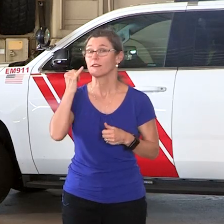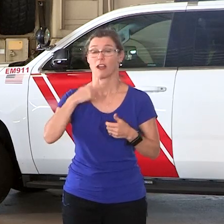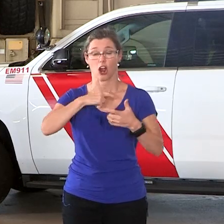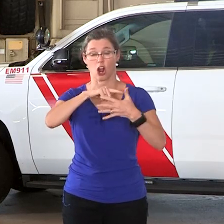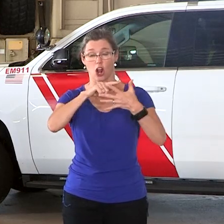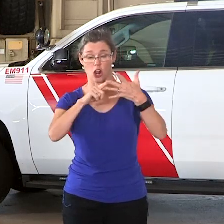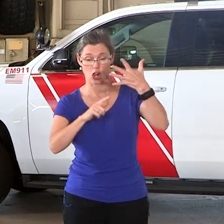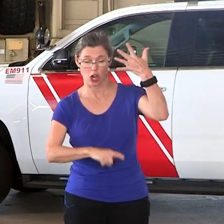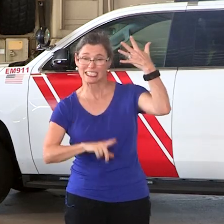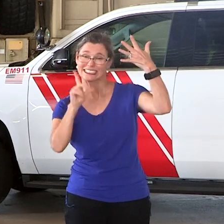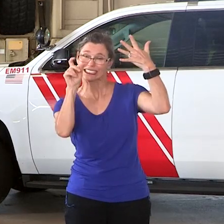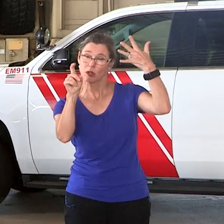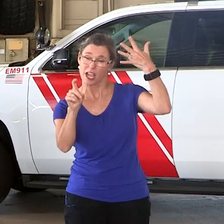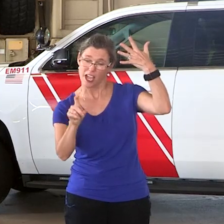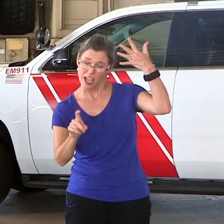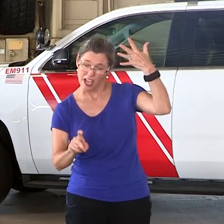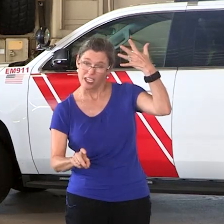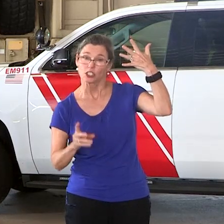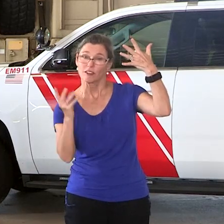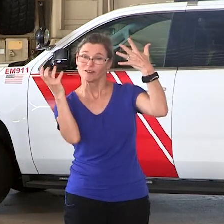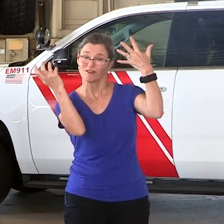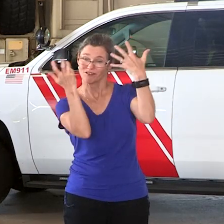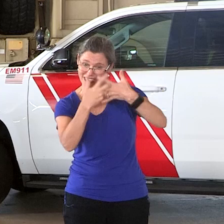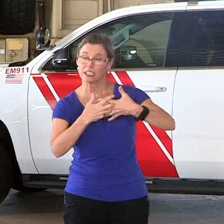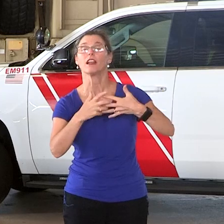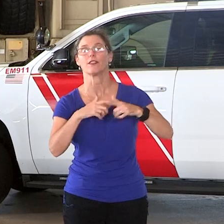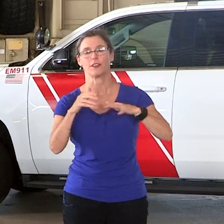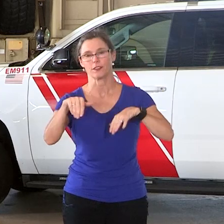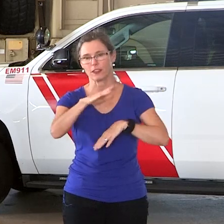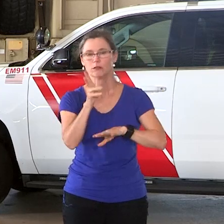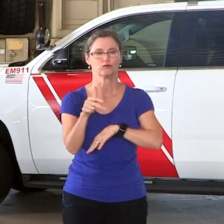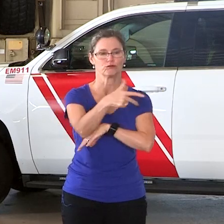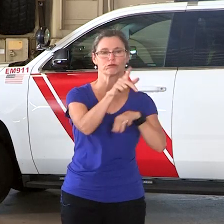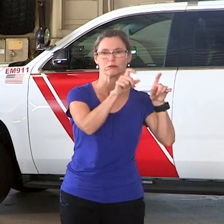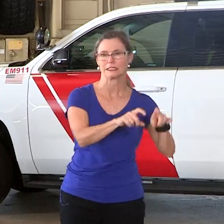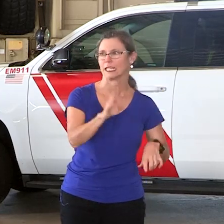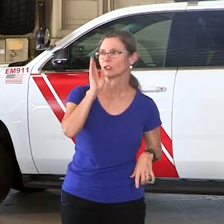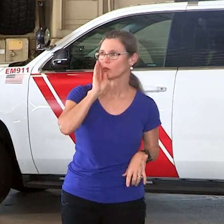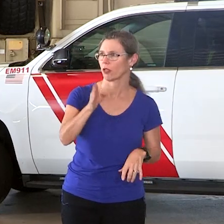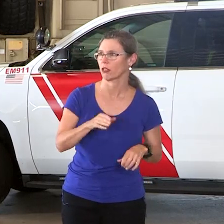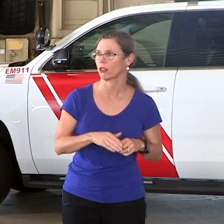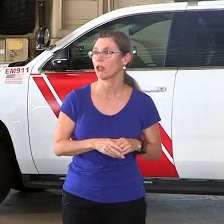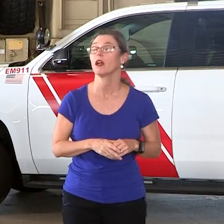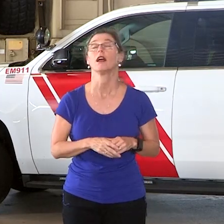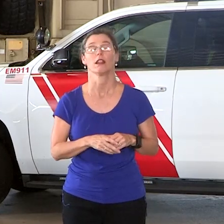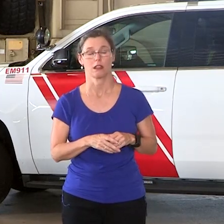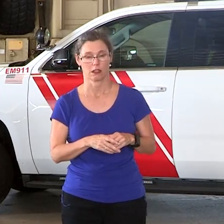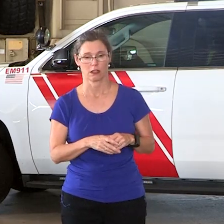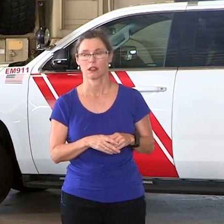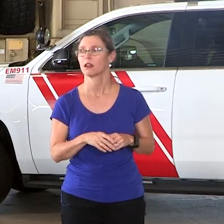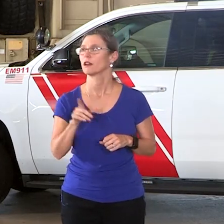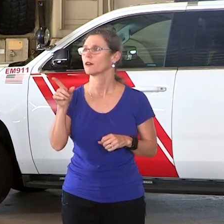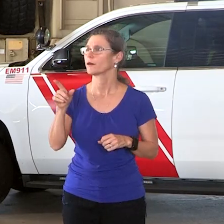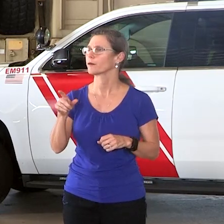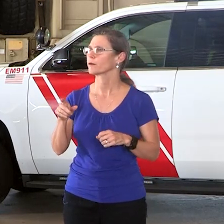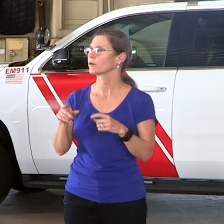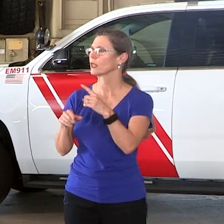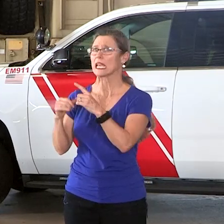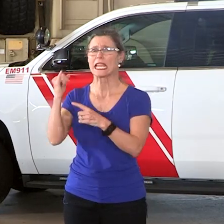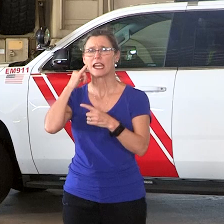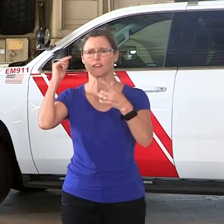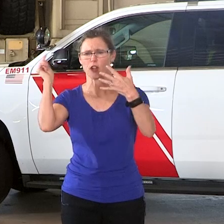testing. And then Dr. VanHoose is explained the process after the sample is collected. And if they don't